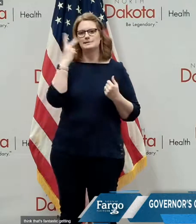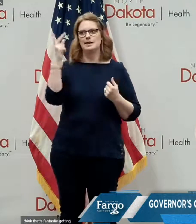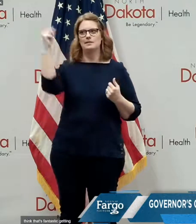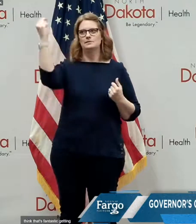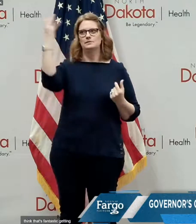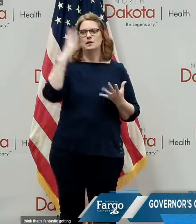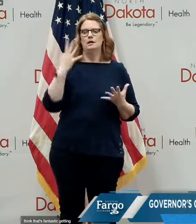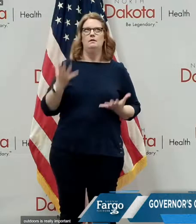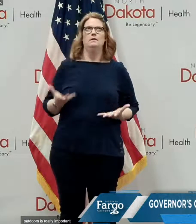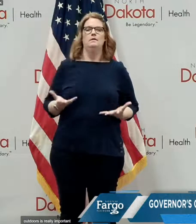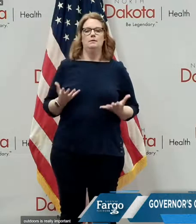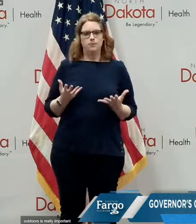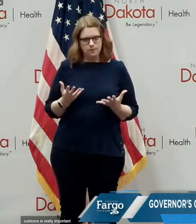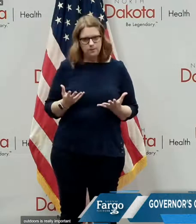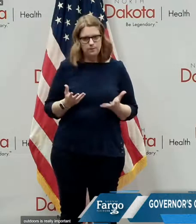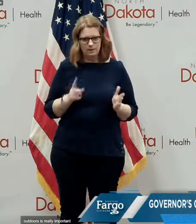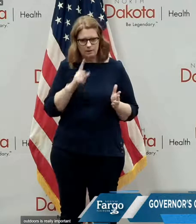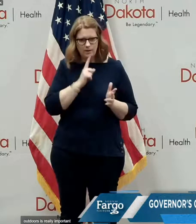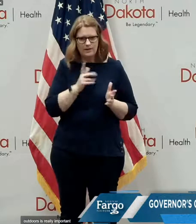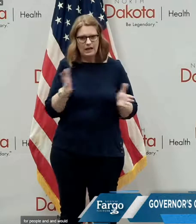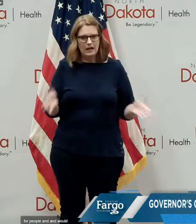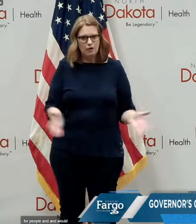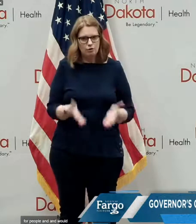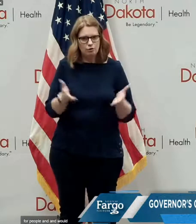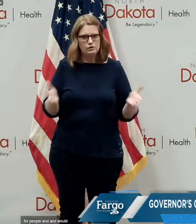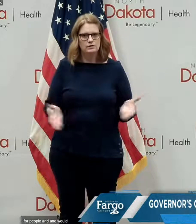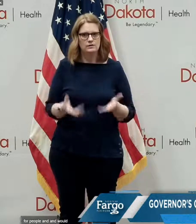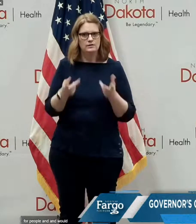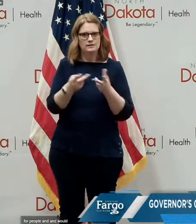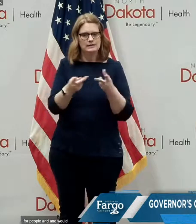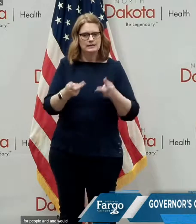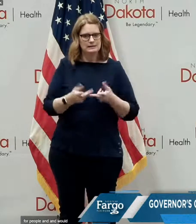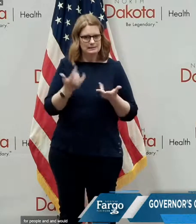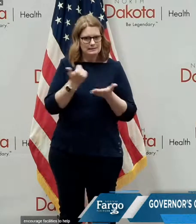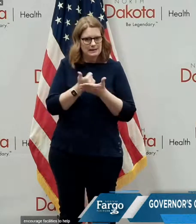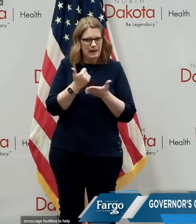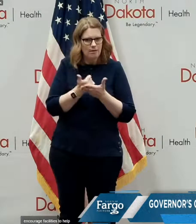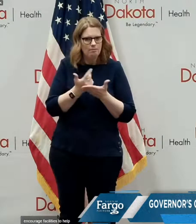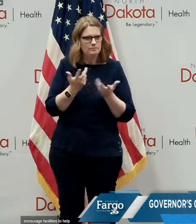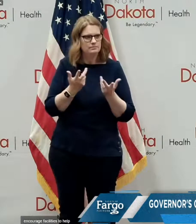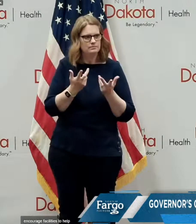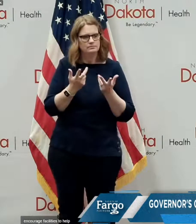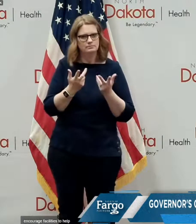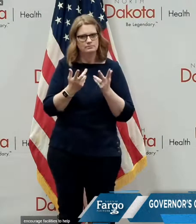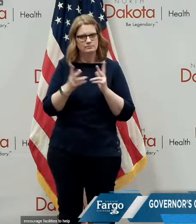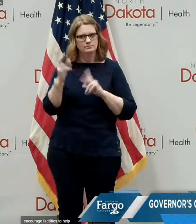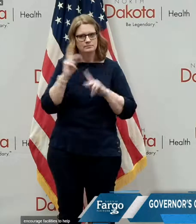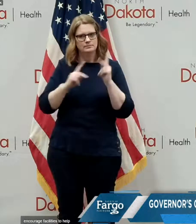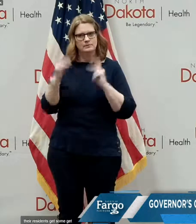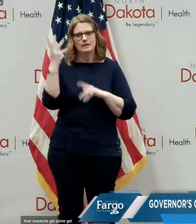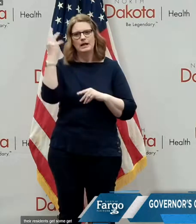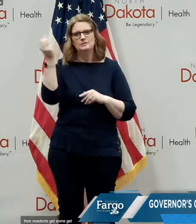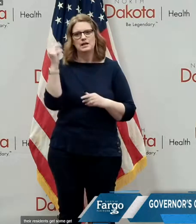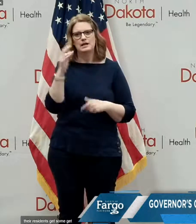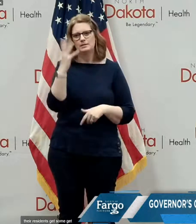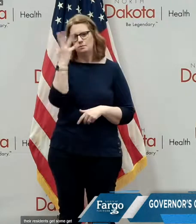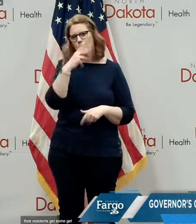people, and would encourage facilities to help their residents get back outside in beautiful North Dakota